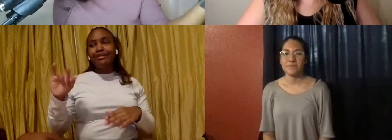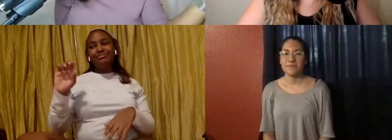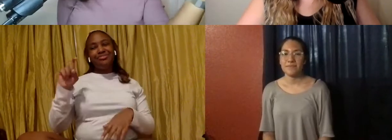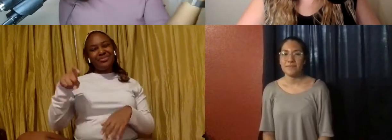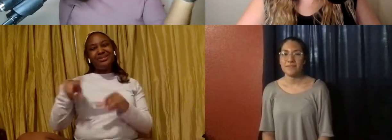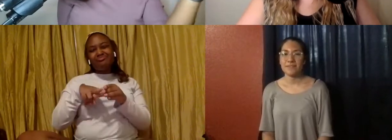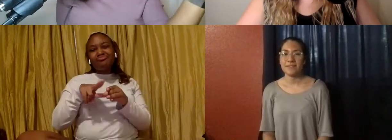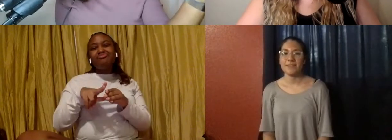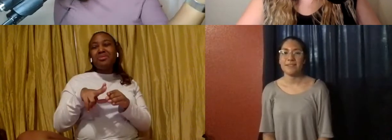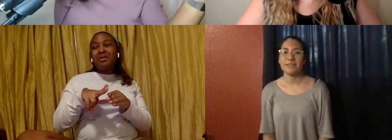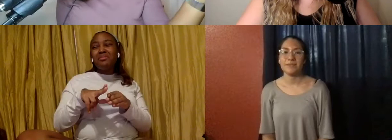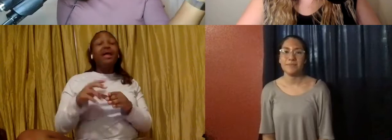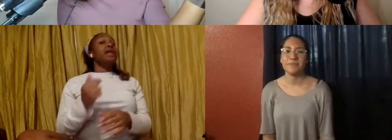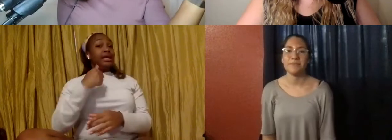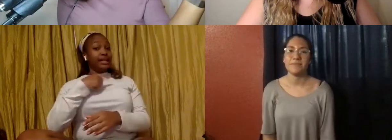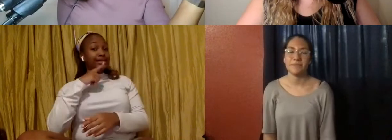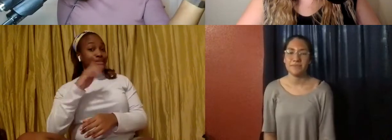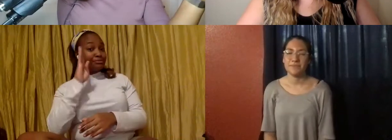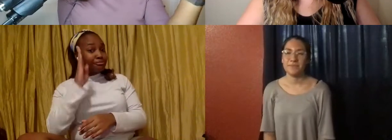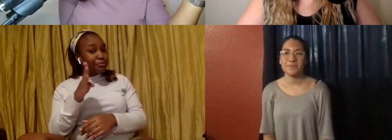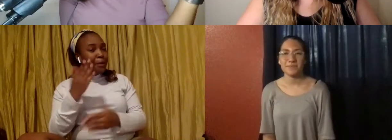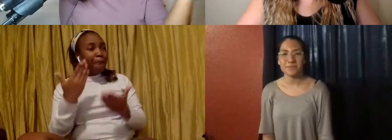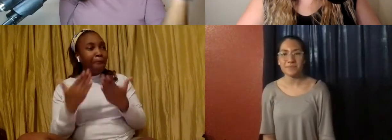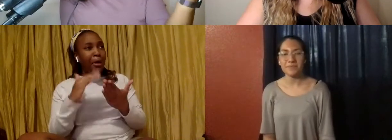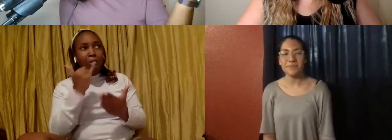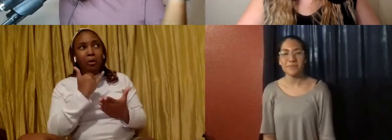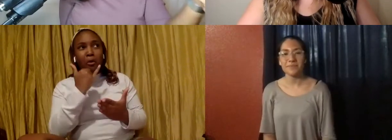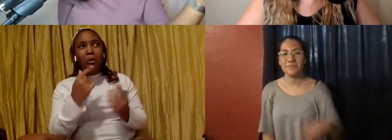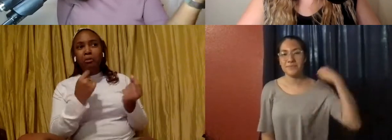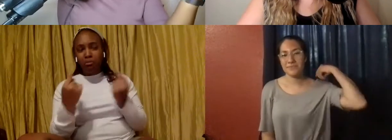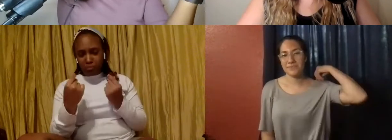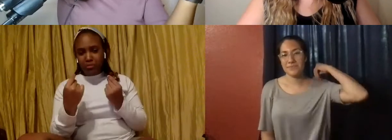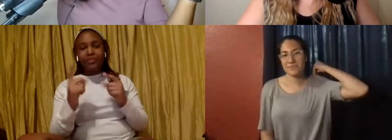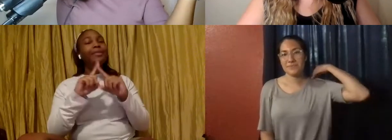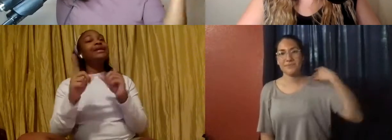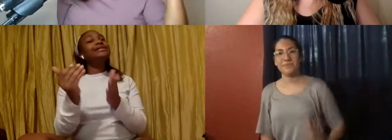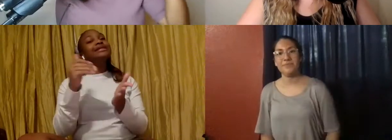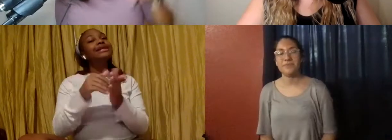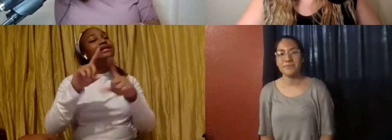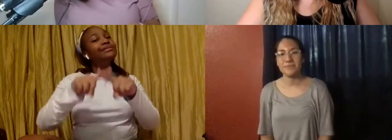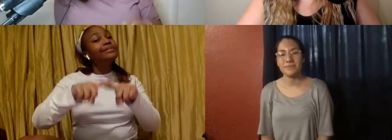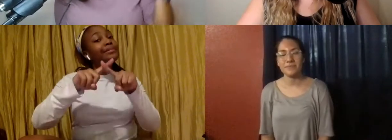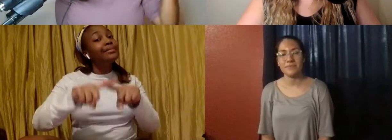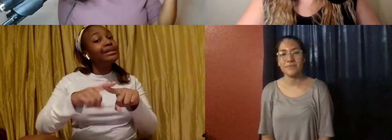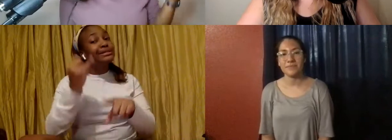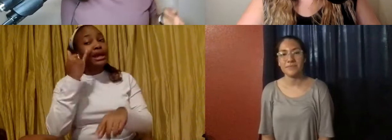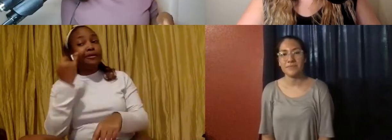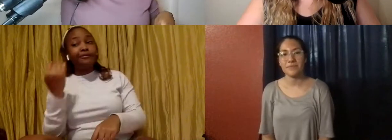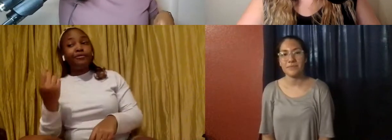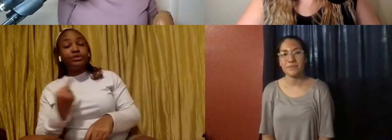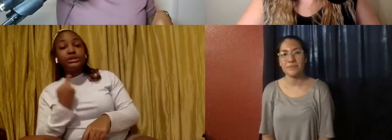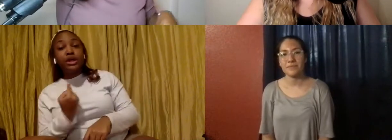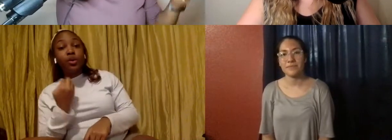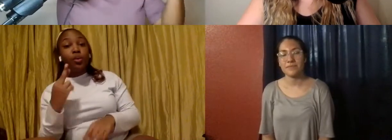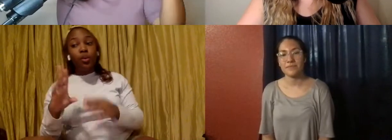maybe I have been doing it a little bit wrong. But I just think, again, right? It depends on, single versus in a